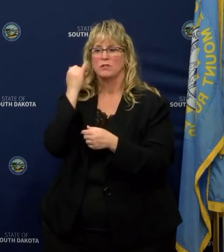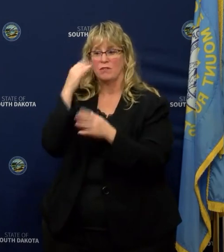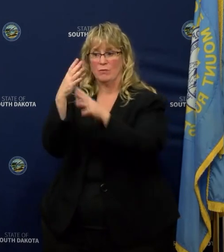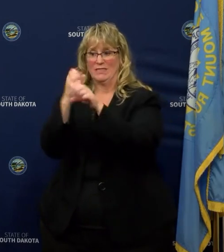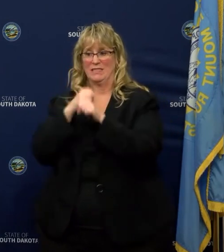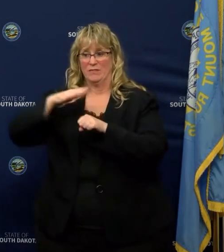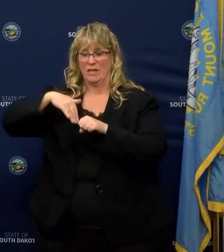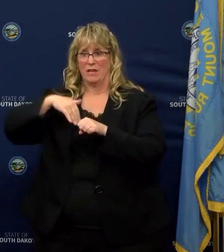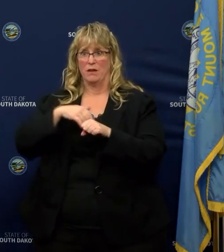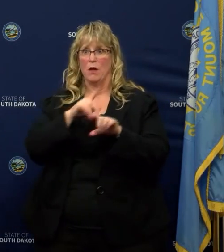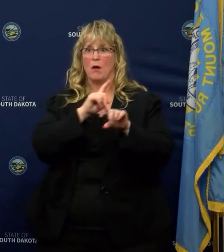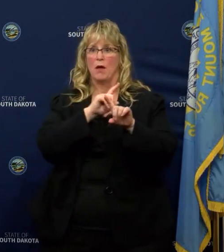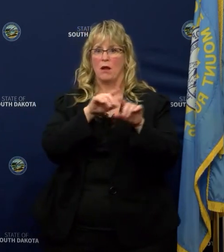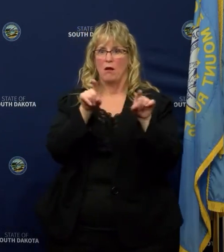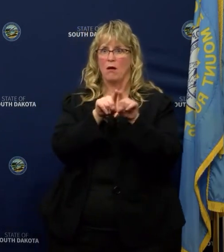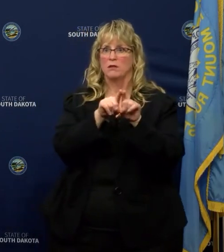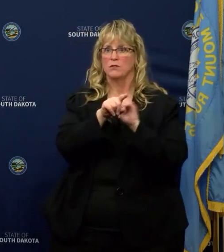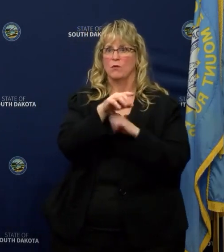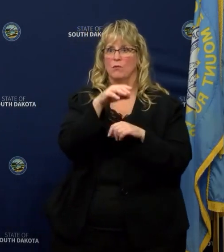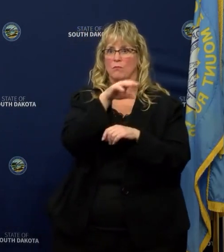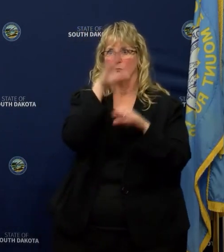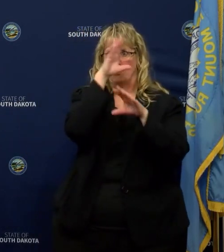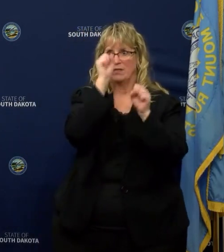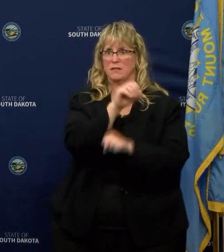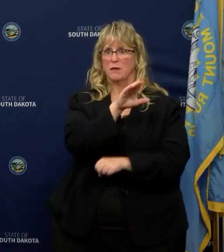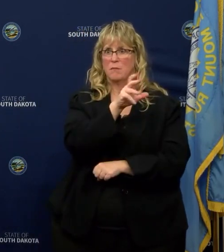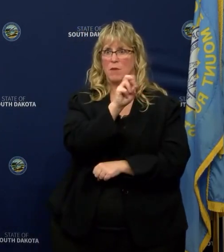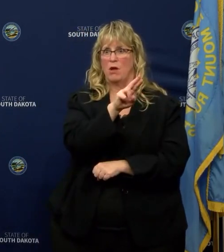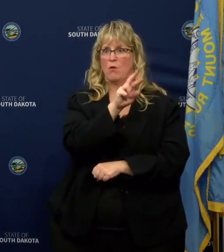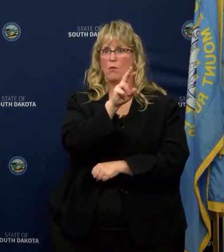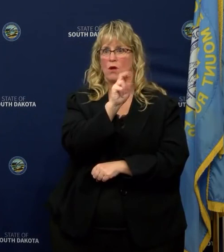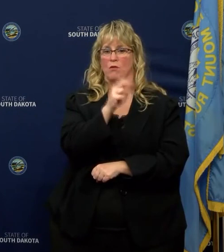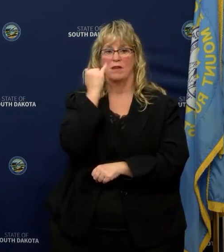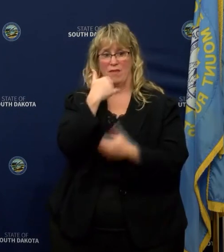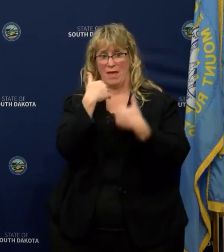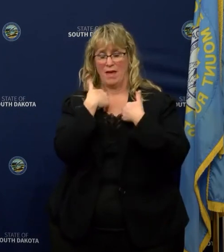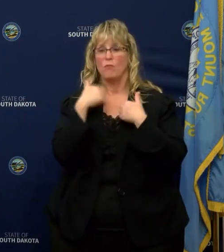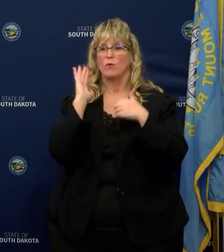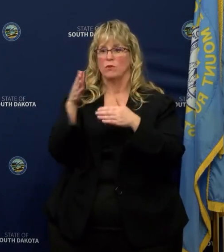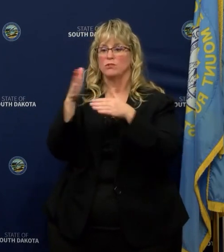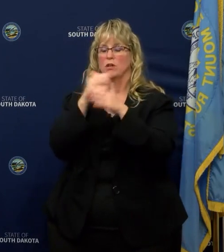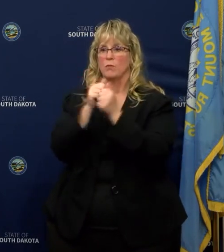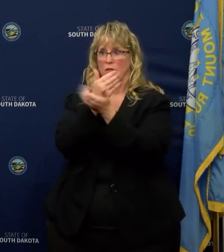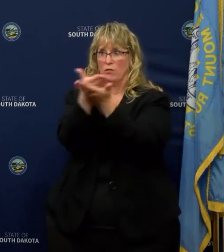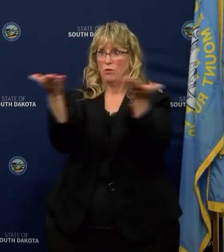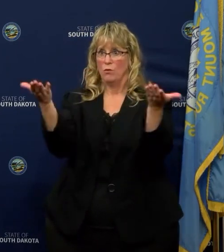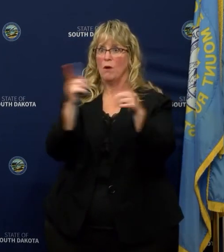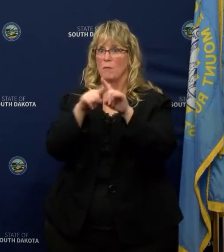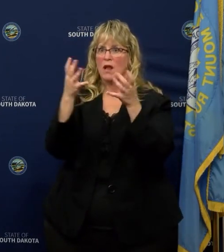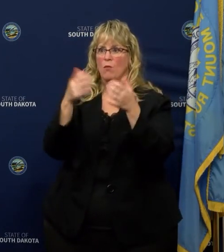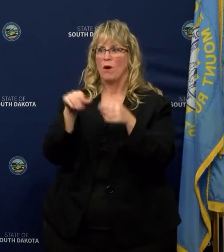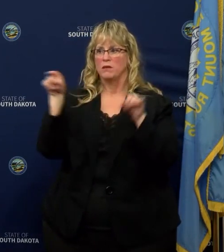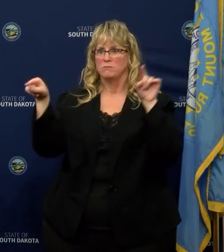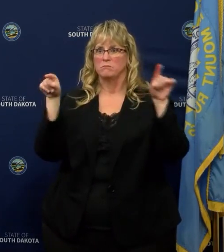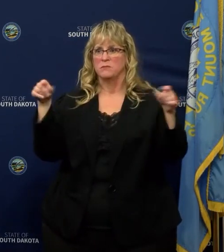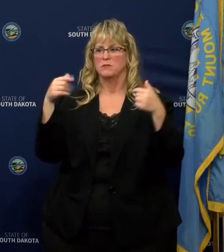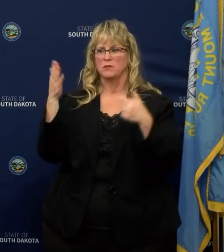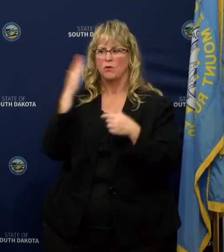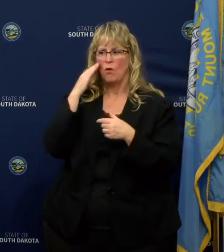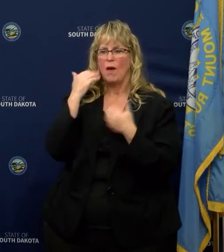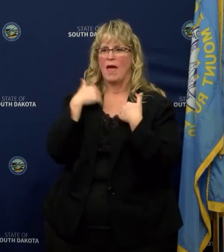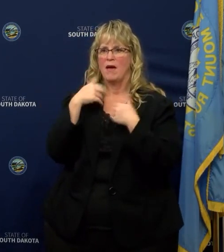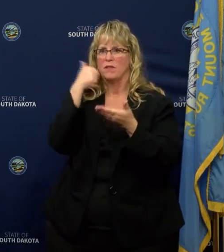received it yet, President Bearrunner as well. But if he has, then we will certainly be sharing that with you. But I wanted to give them the courtesy of letting